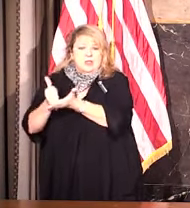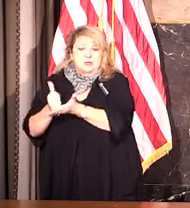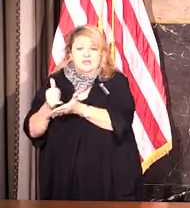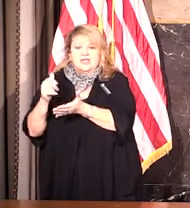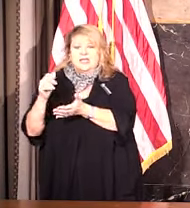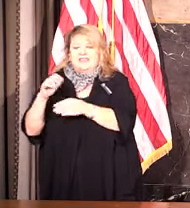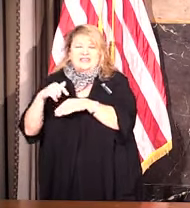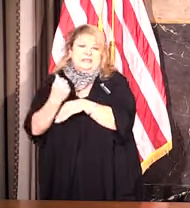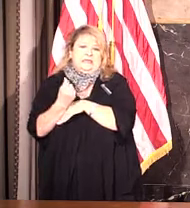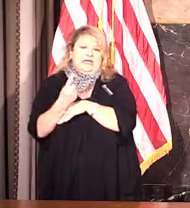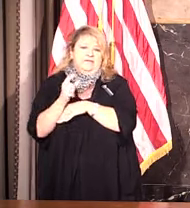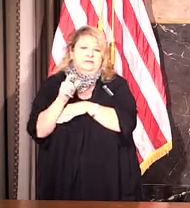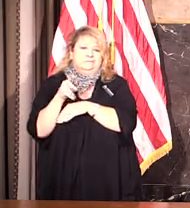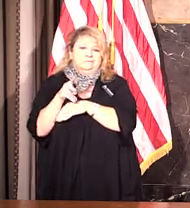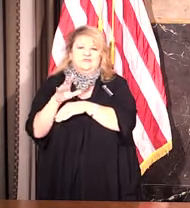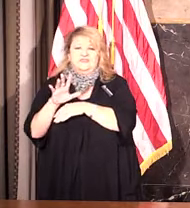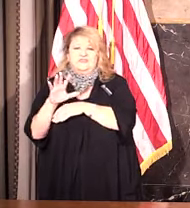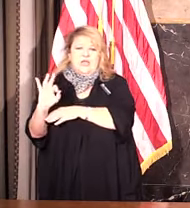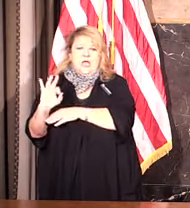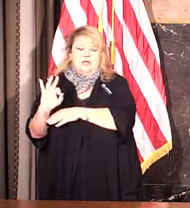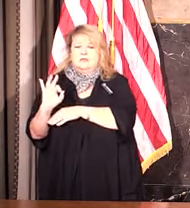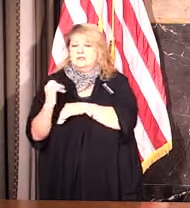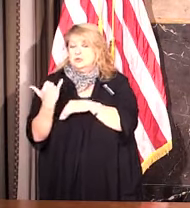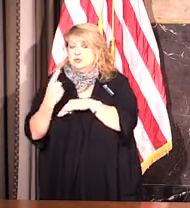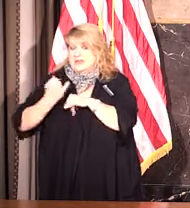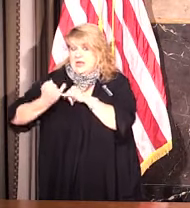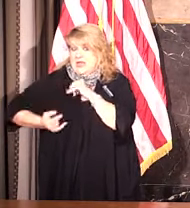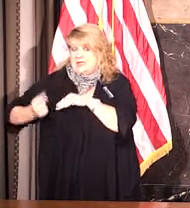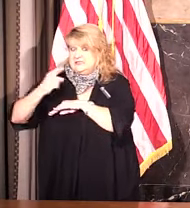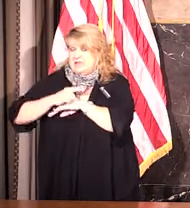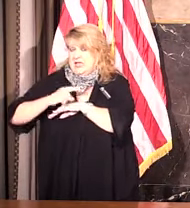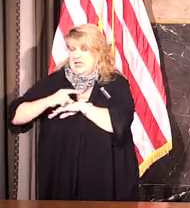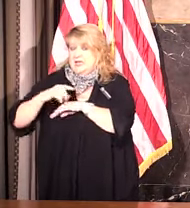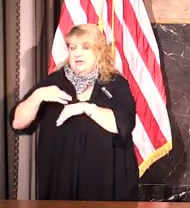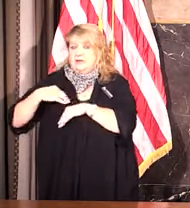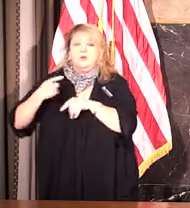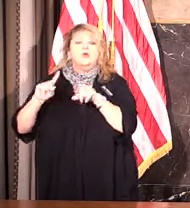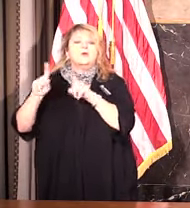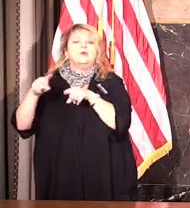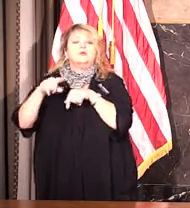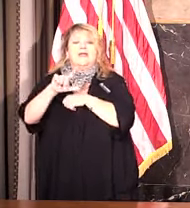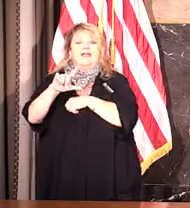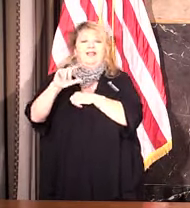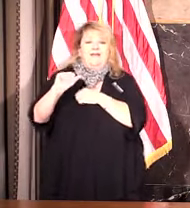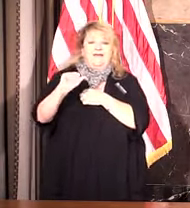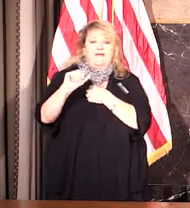off. So today is the last day. Applicants can apply by visiting laworks.net,